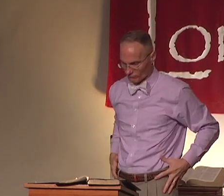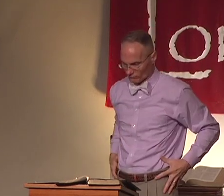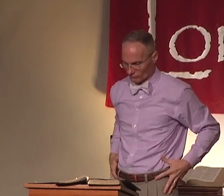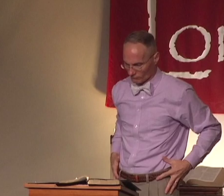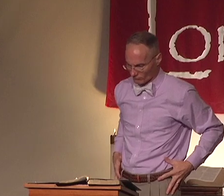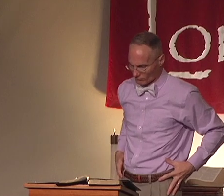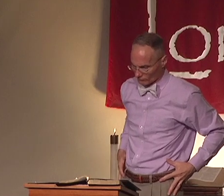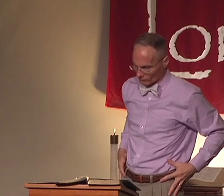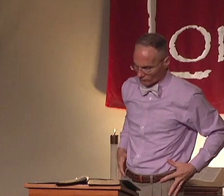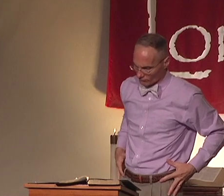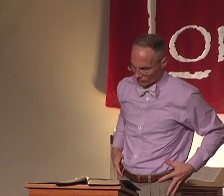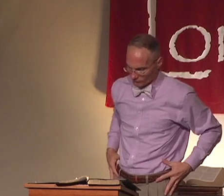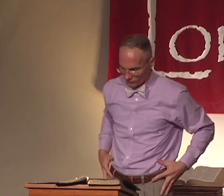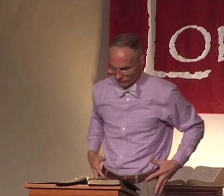muscle, bone.